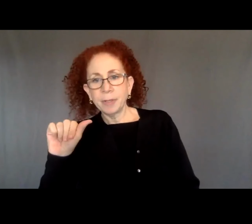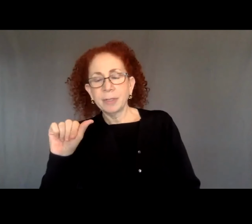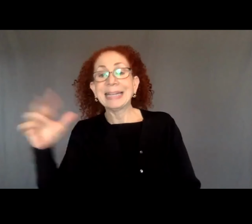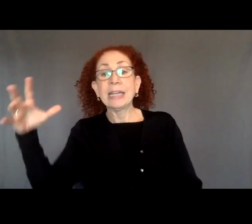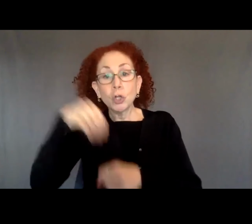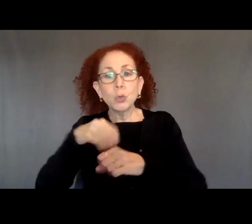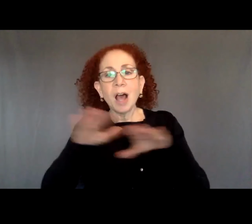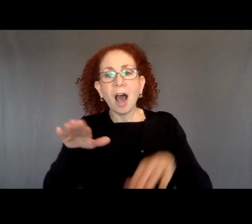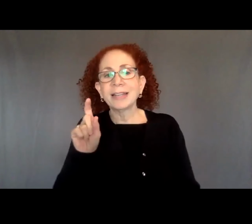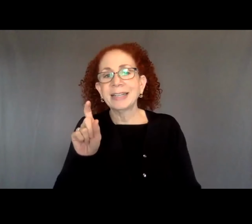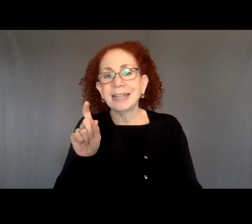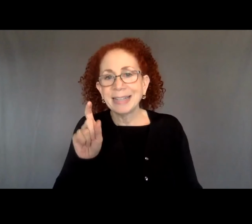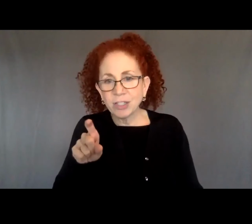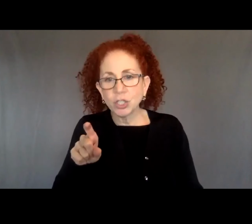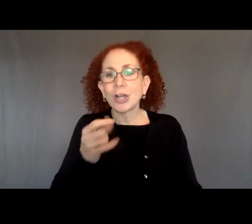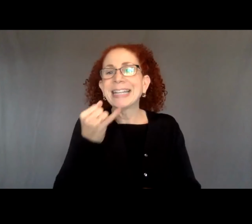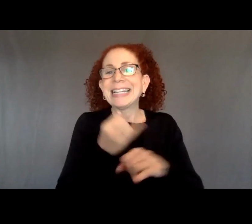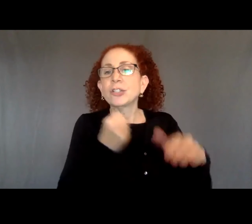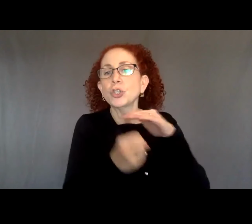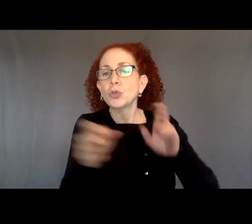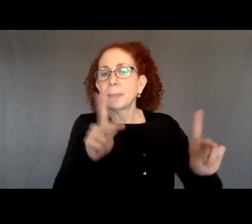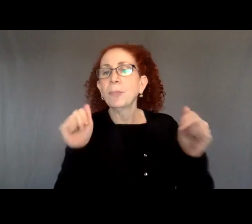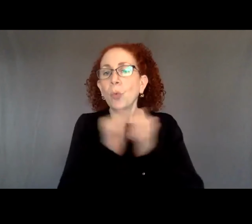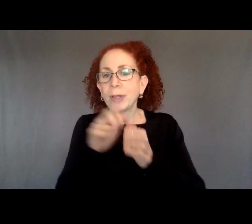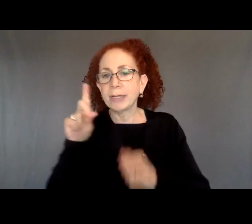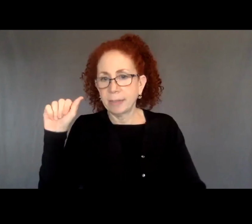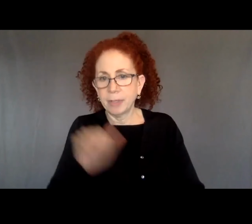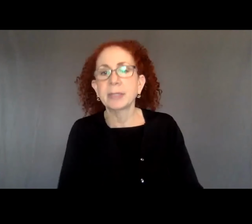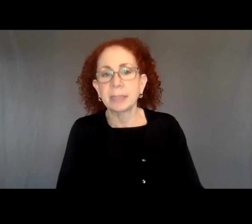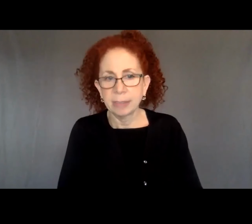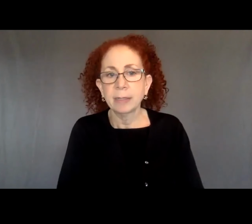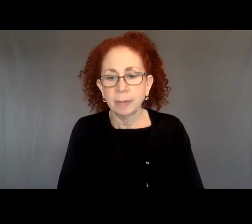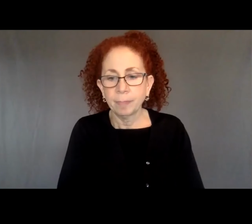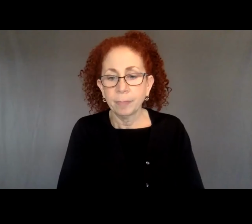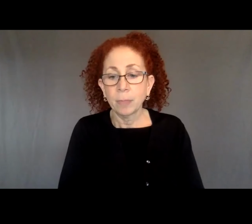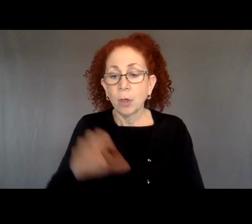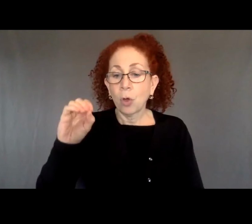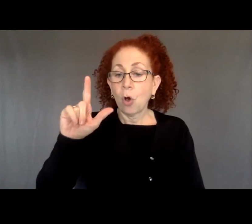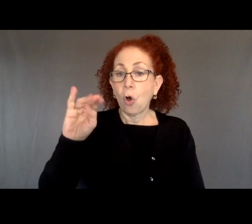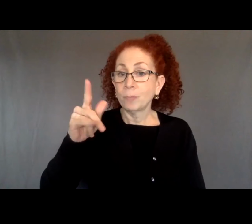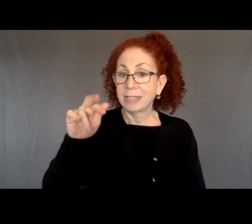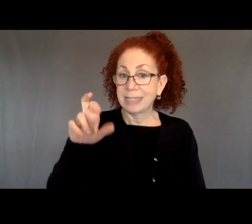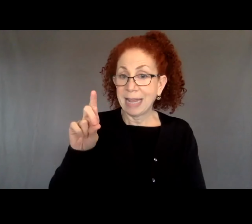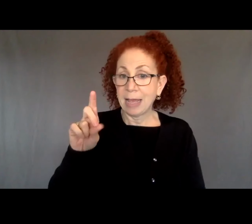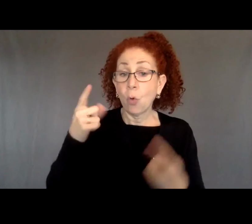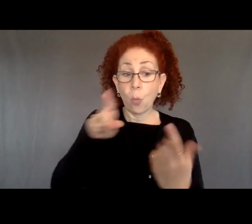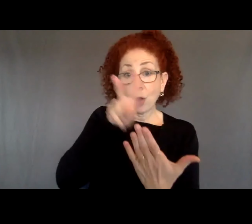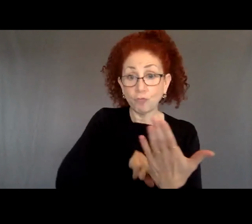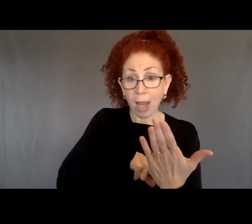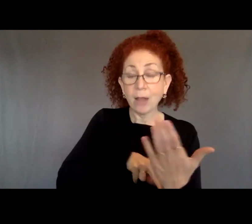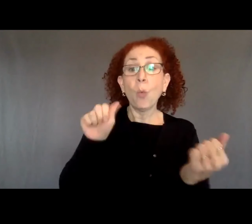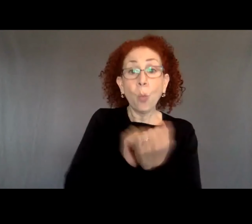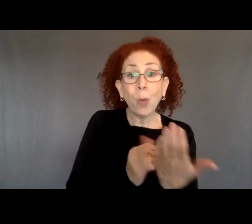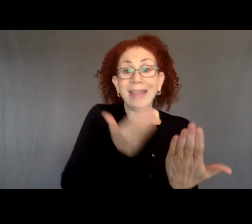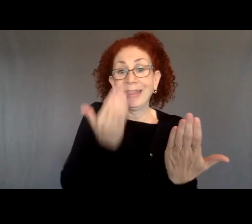includes unnecessary institutionalization of people with disabilities. Olmstead, when read together with